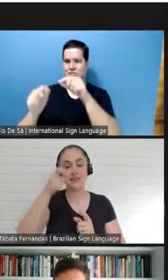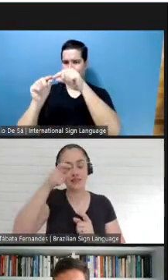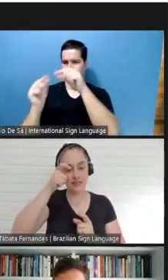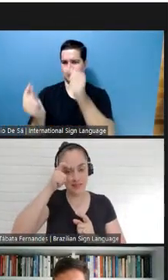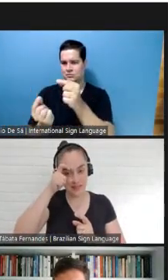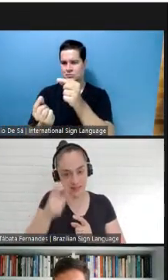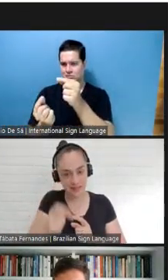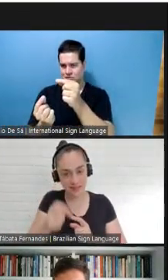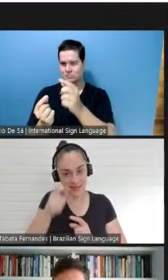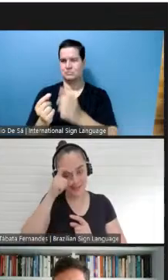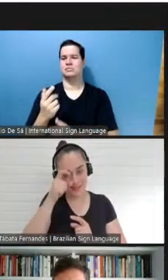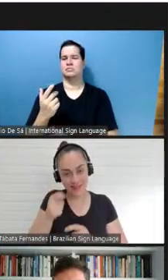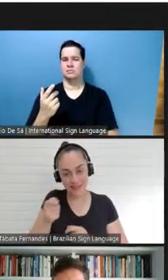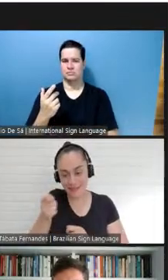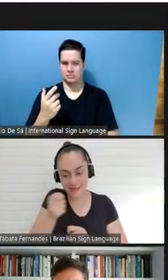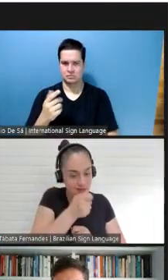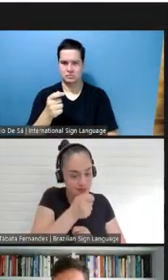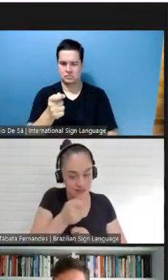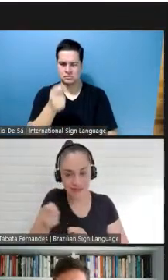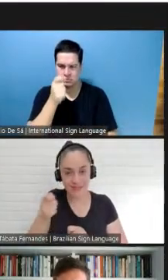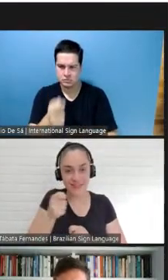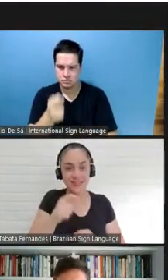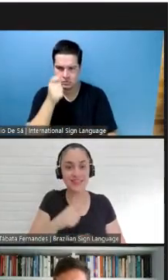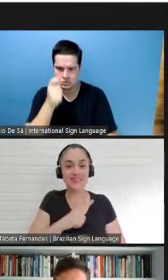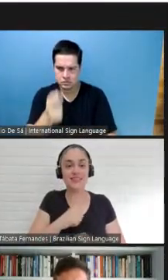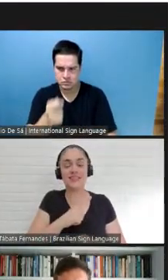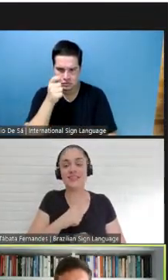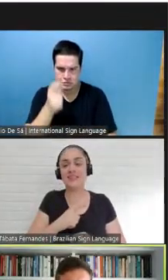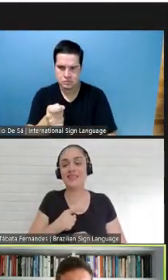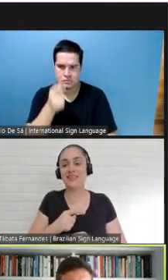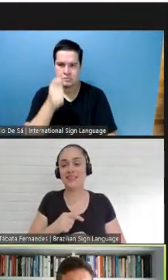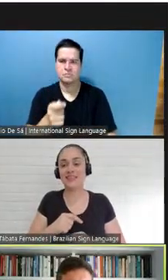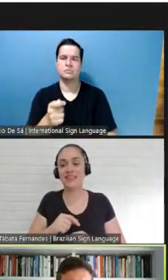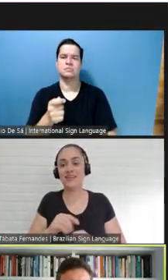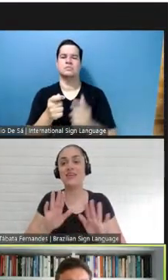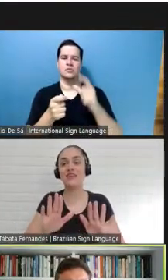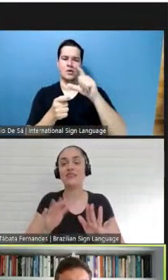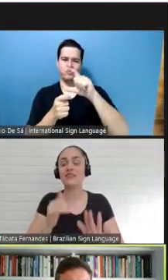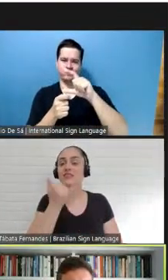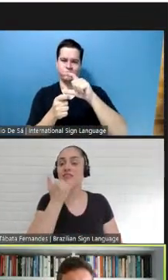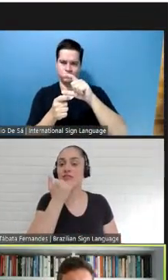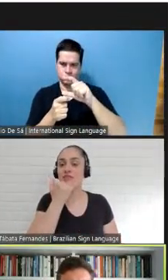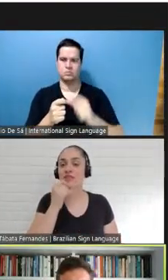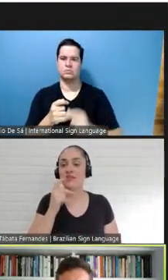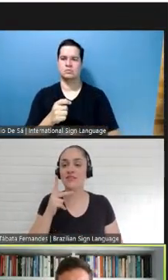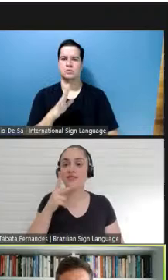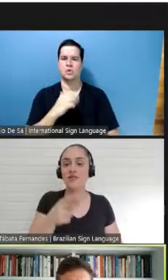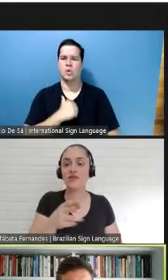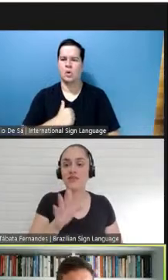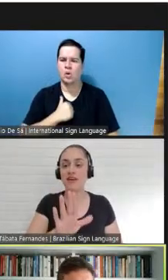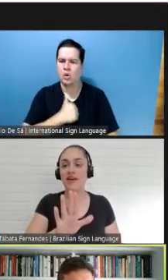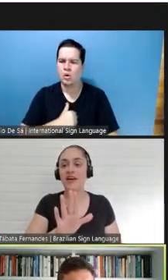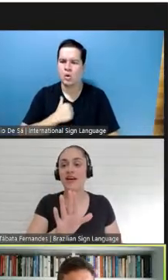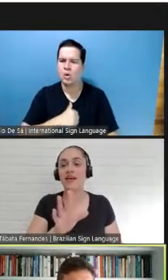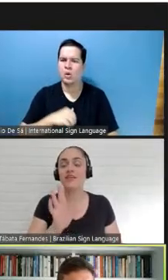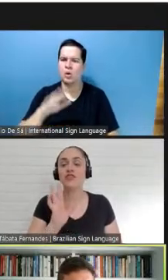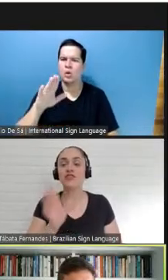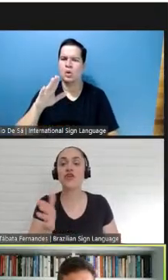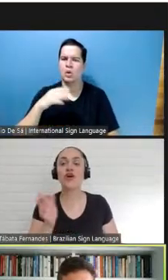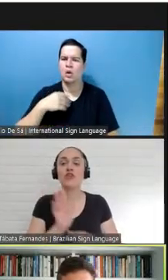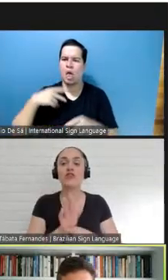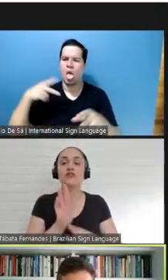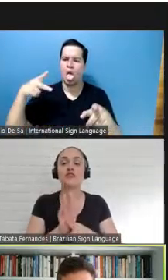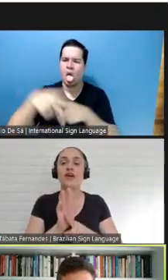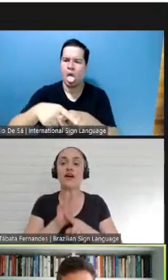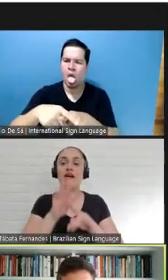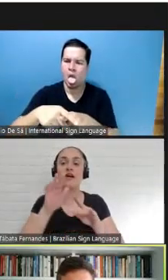devices. We always Diane, start when we, go on. Sorry to interrupt you. Just to help our audience in terms